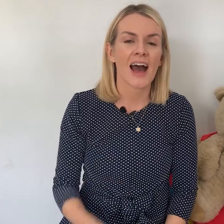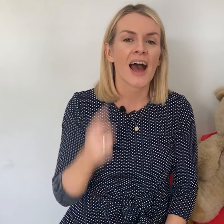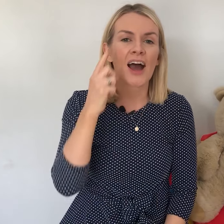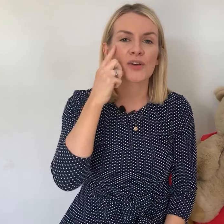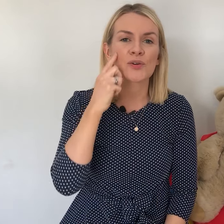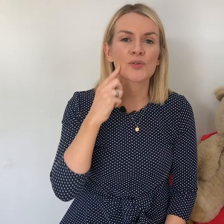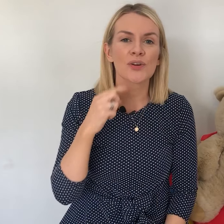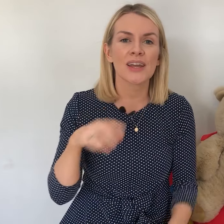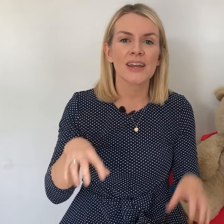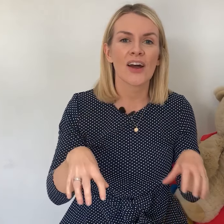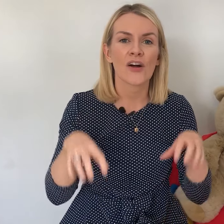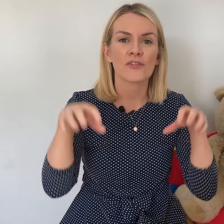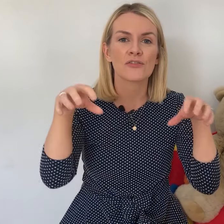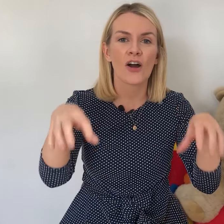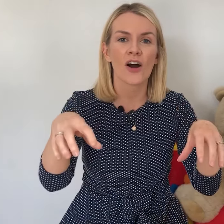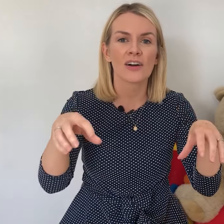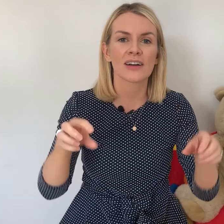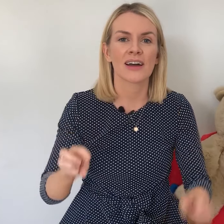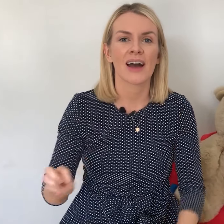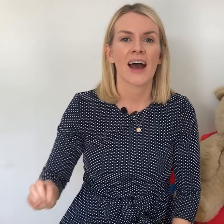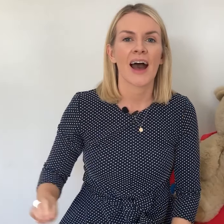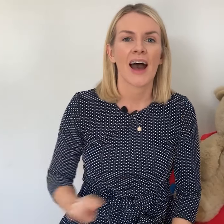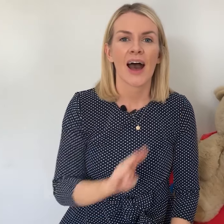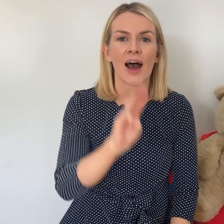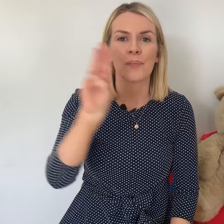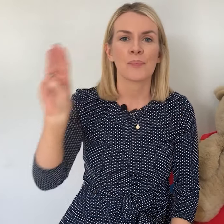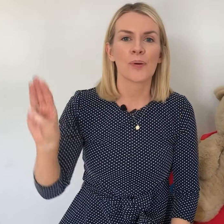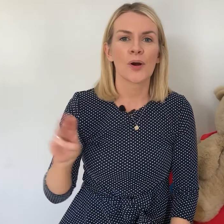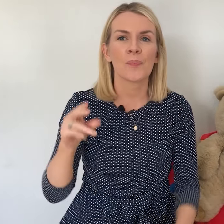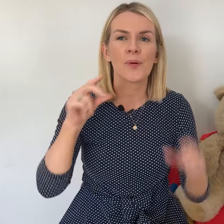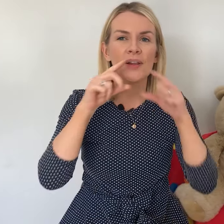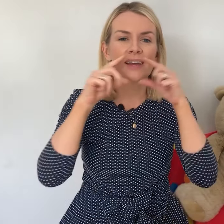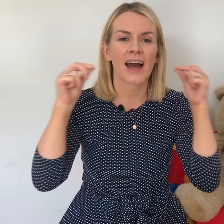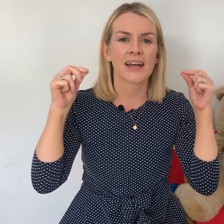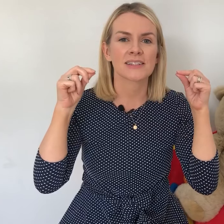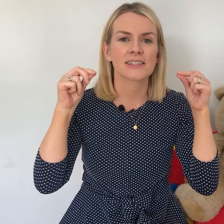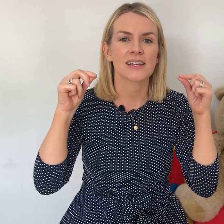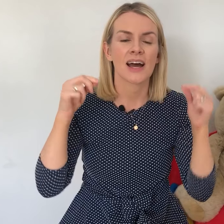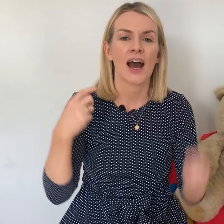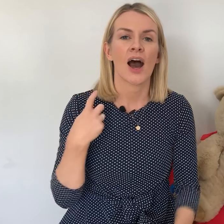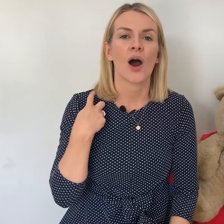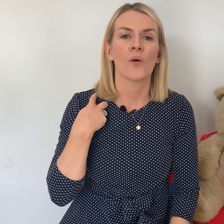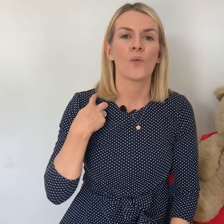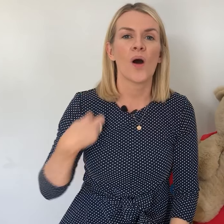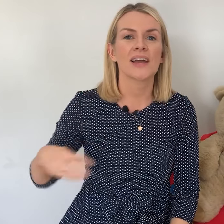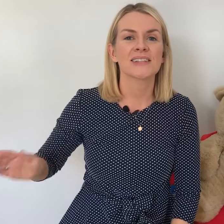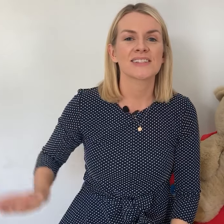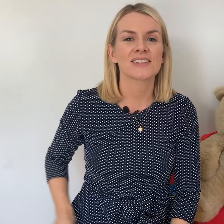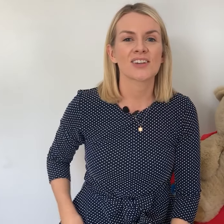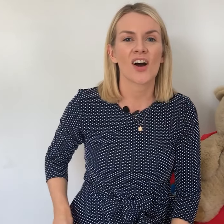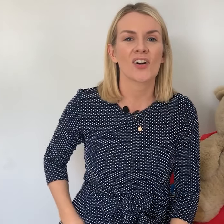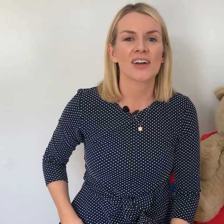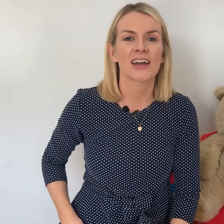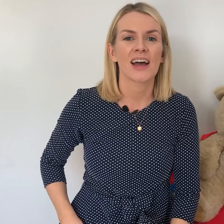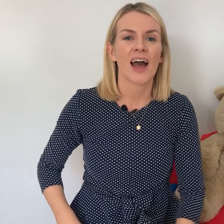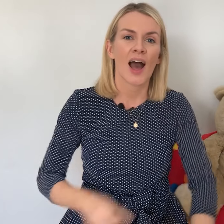a green frog, a purple cat, a white dog,